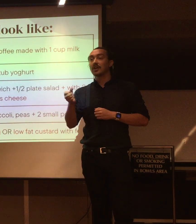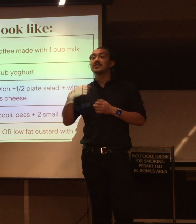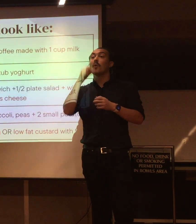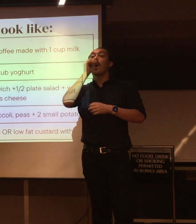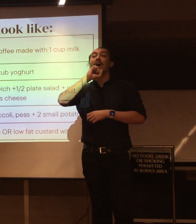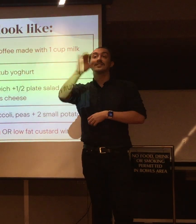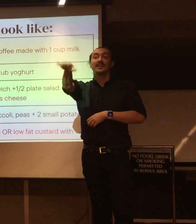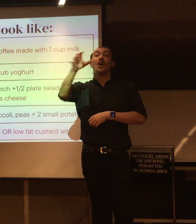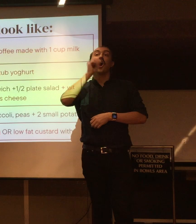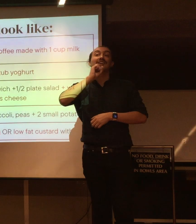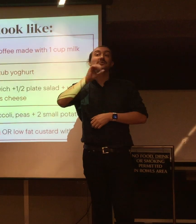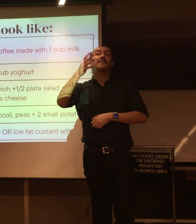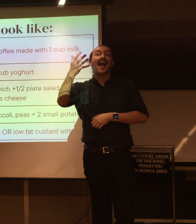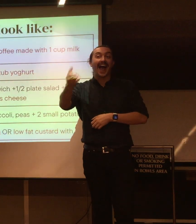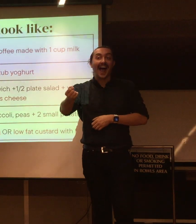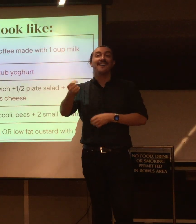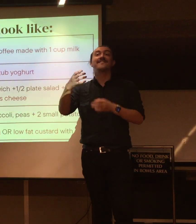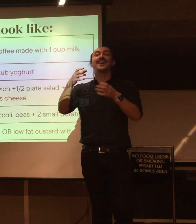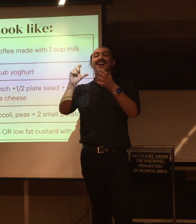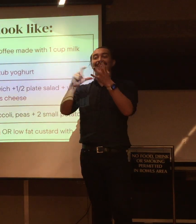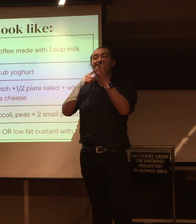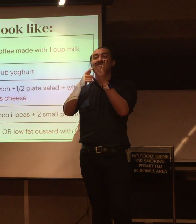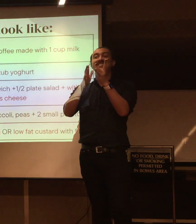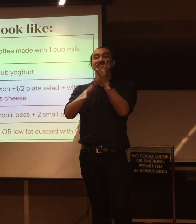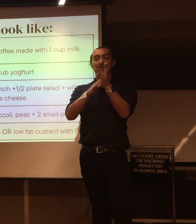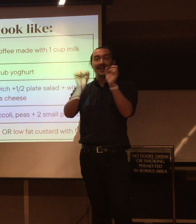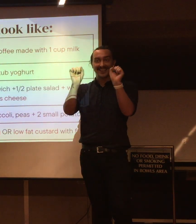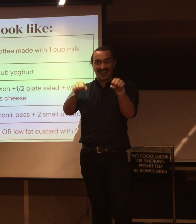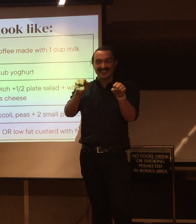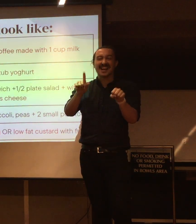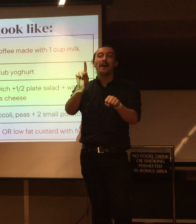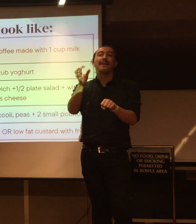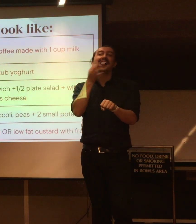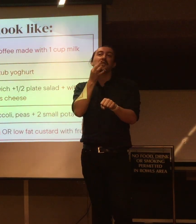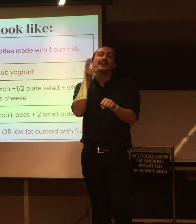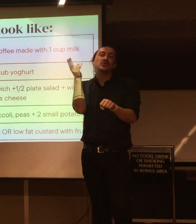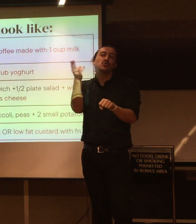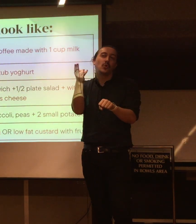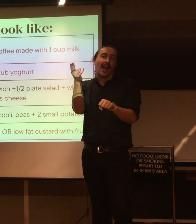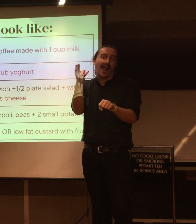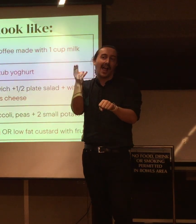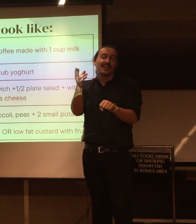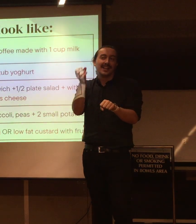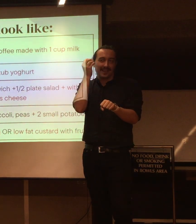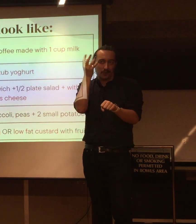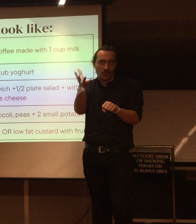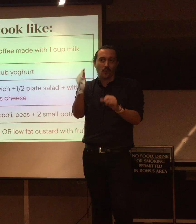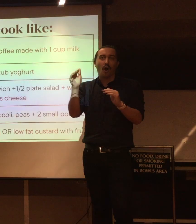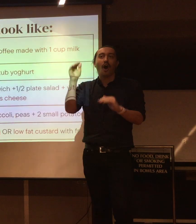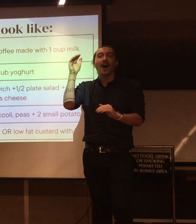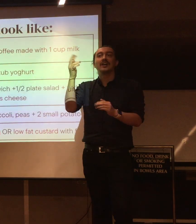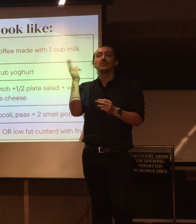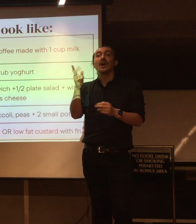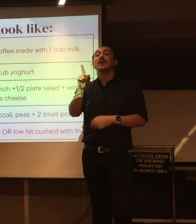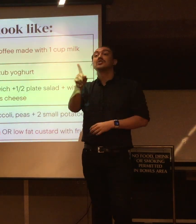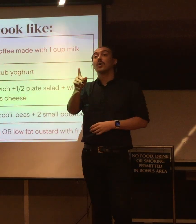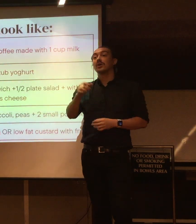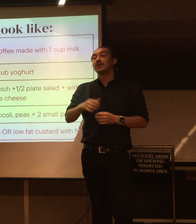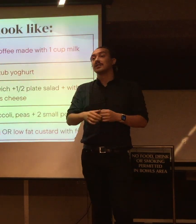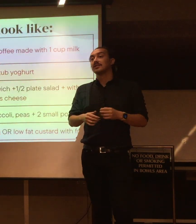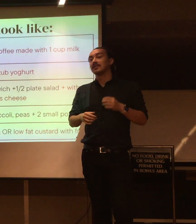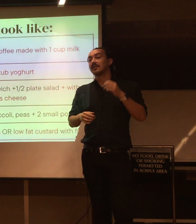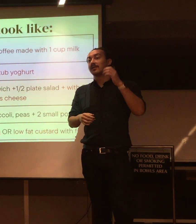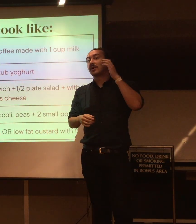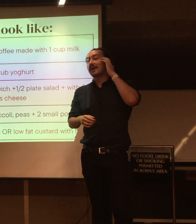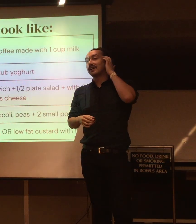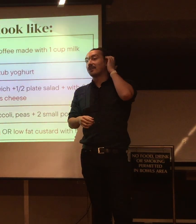calcium in it. It is a little bit high in sugar. So you want to be careful with the amount